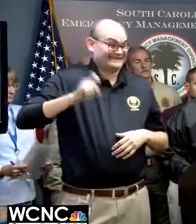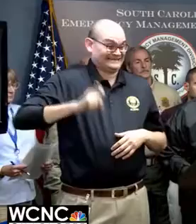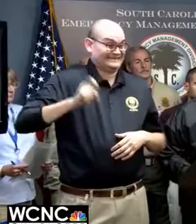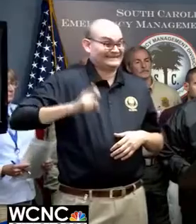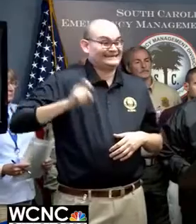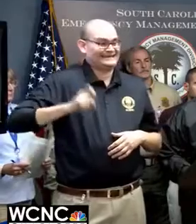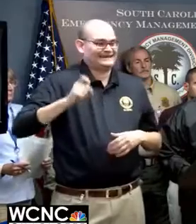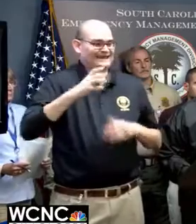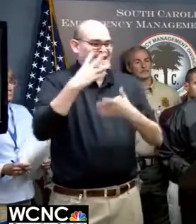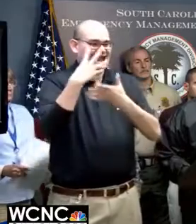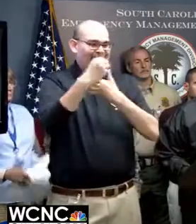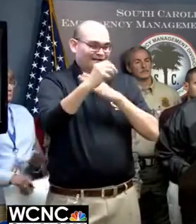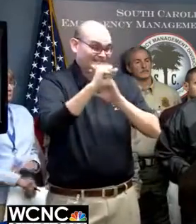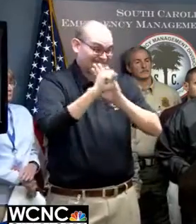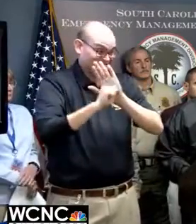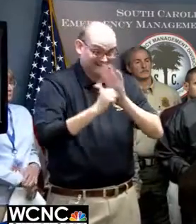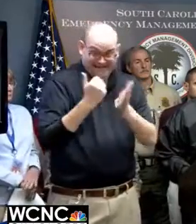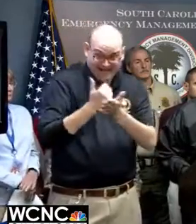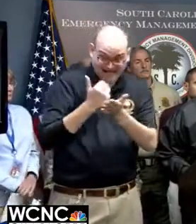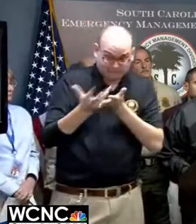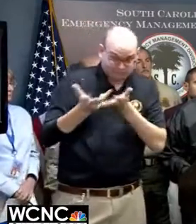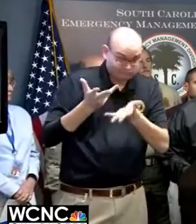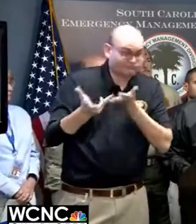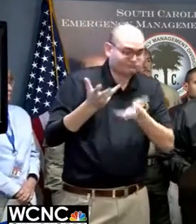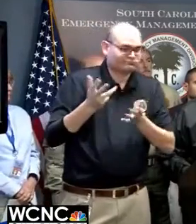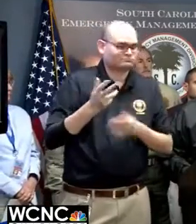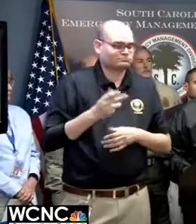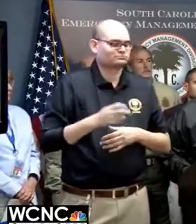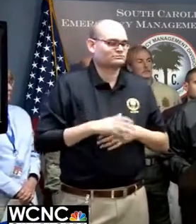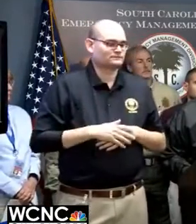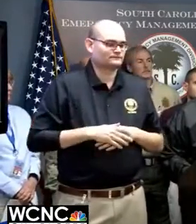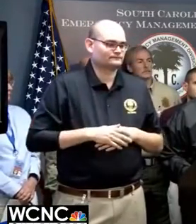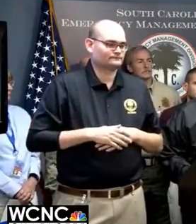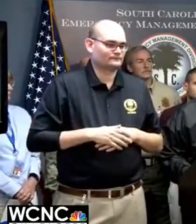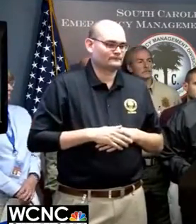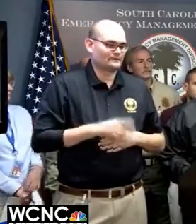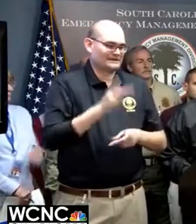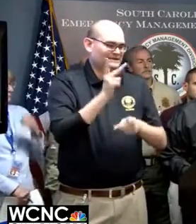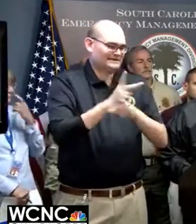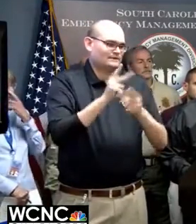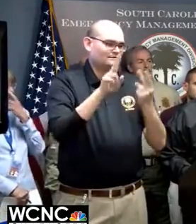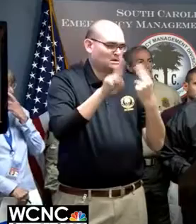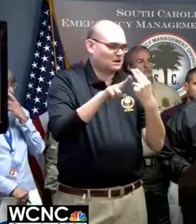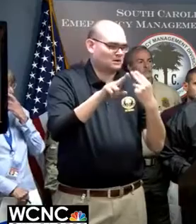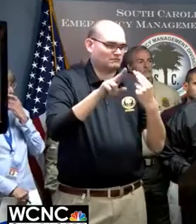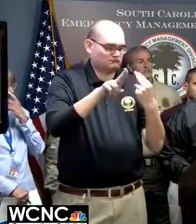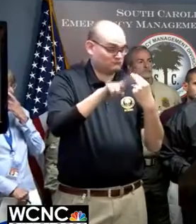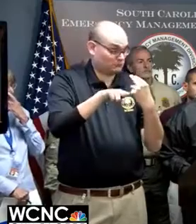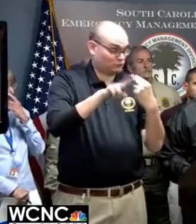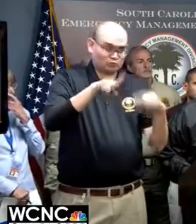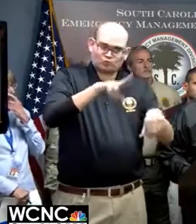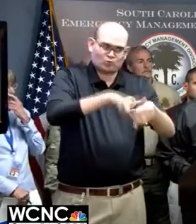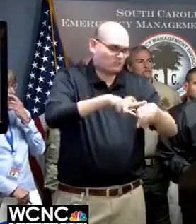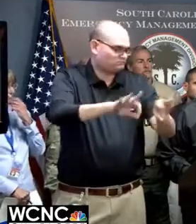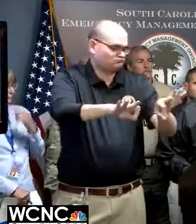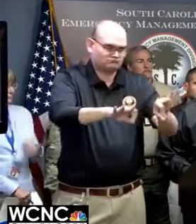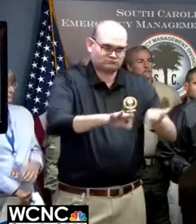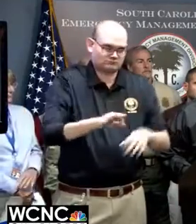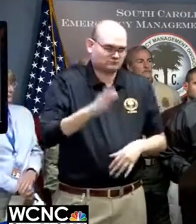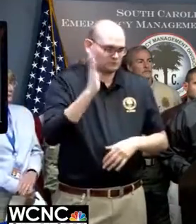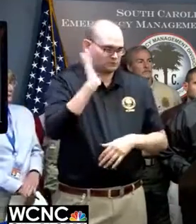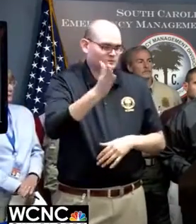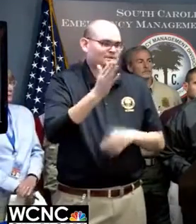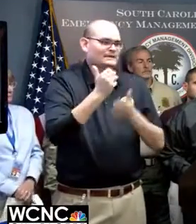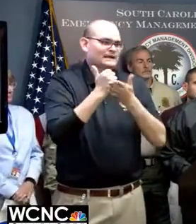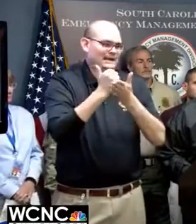travelers. Also, we're prepared to assist SLED and ESF 13 with recovery, response, and security mission